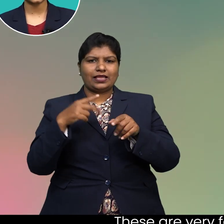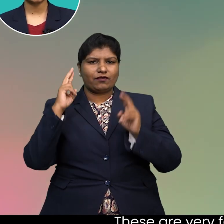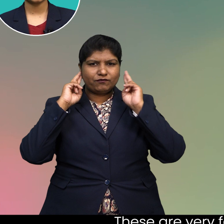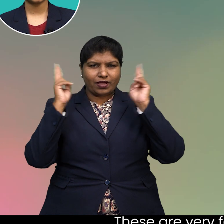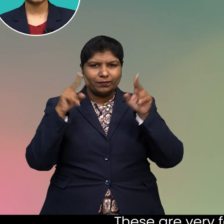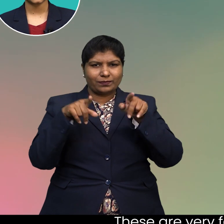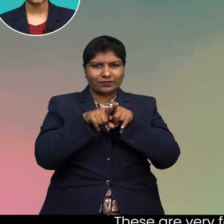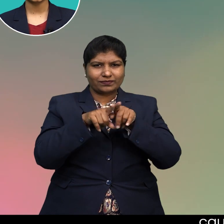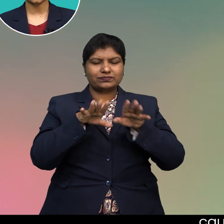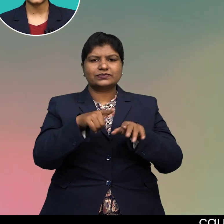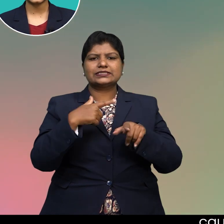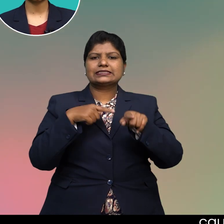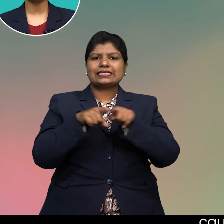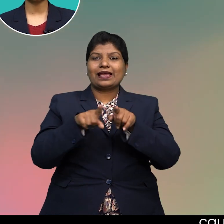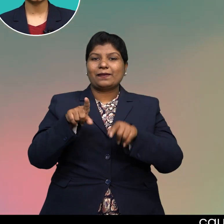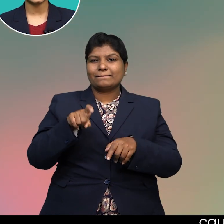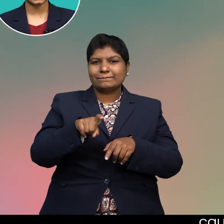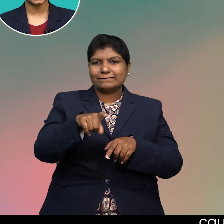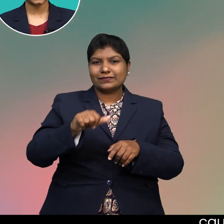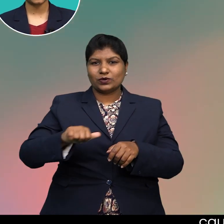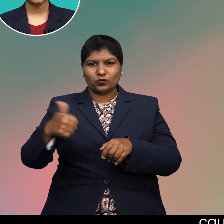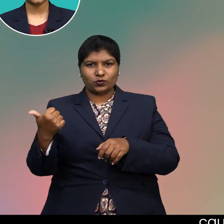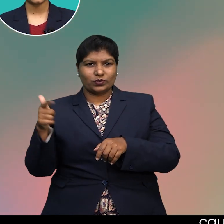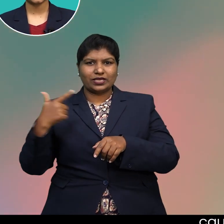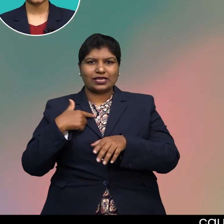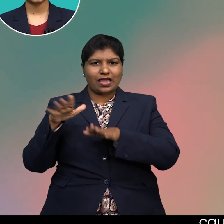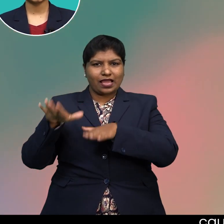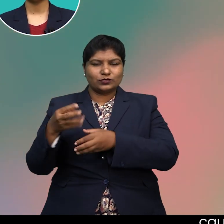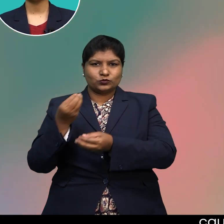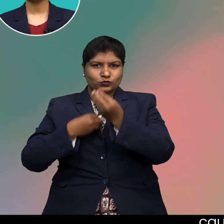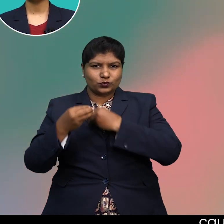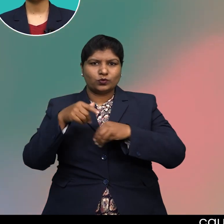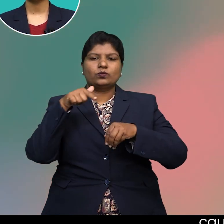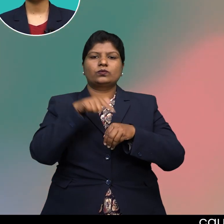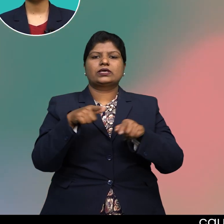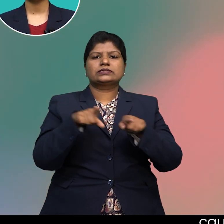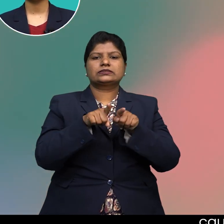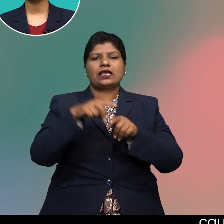That is why such animals are called triploblastic.